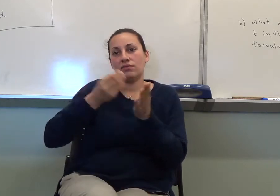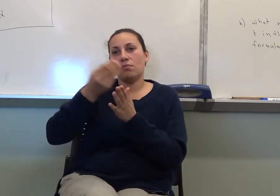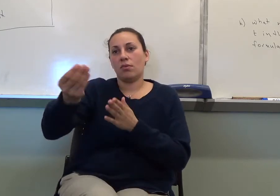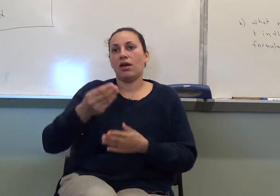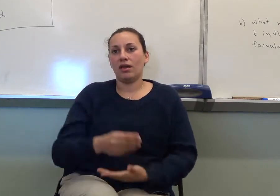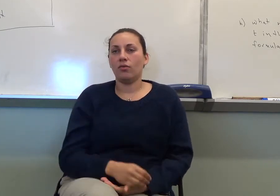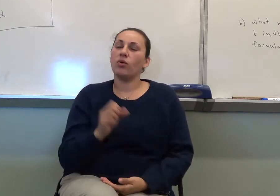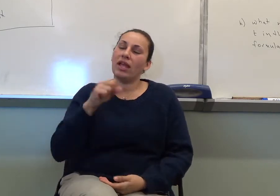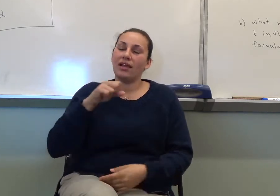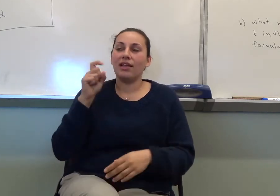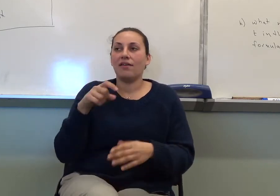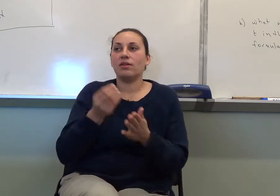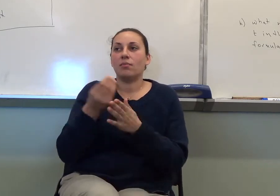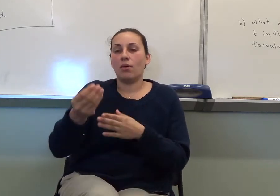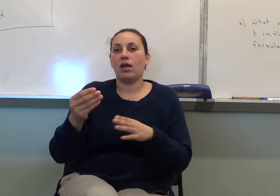382, number 5.